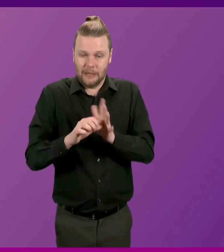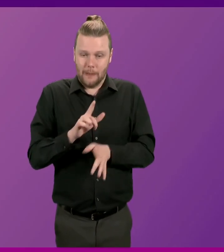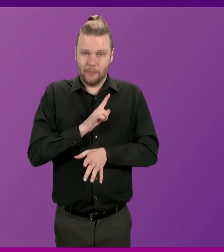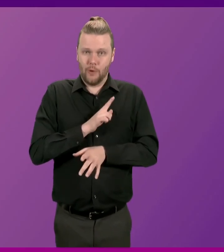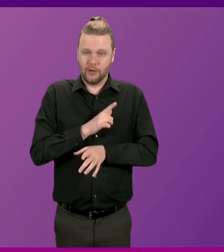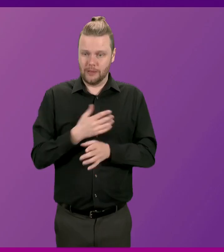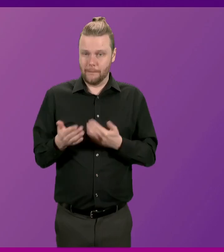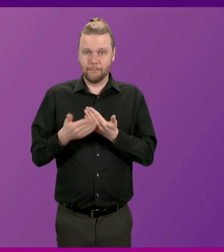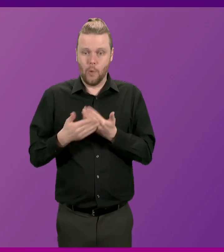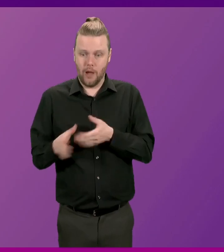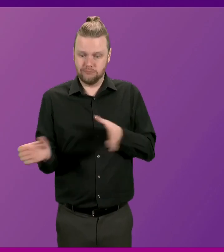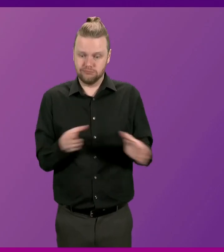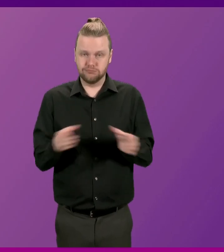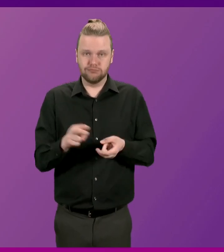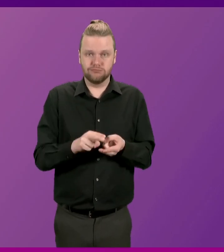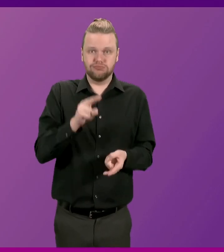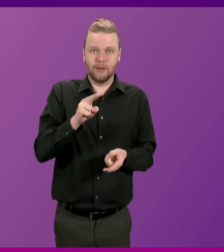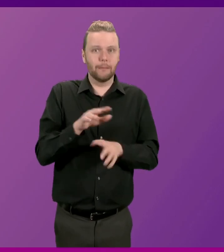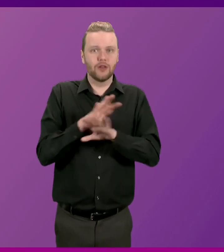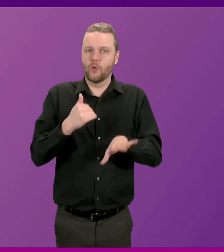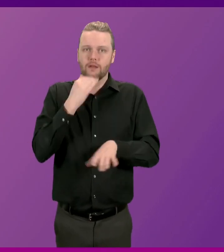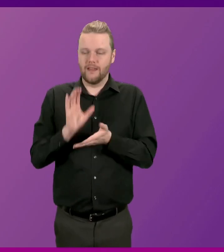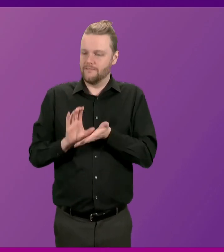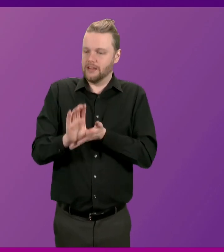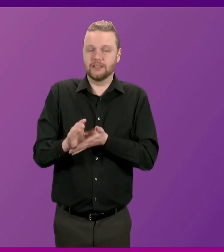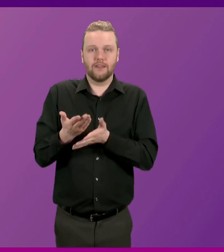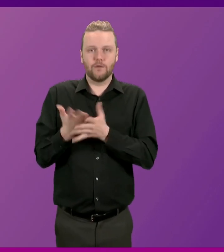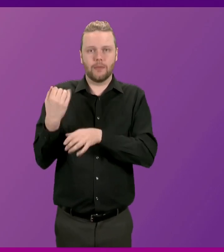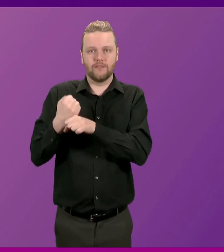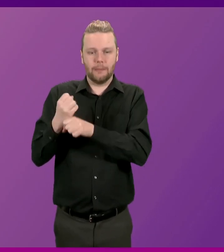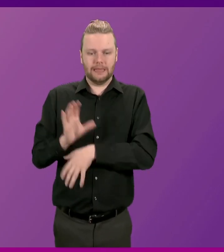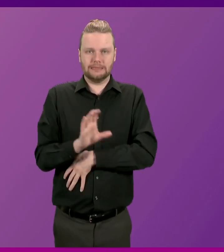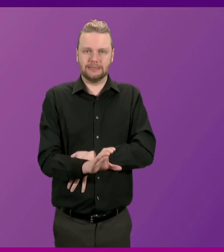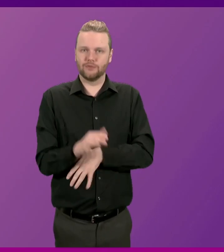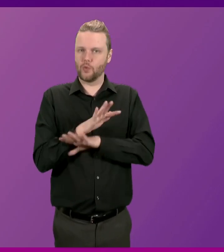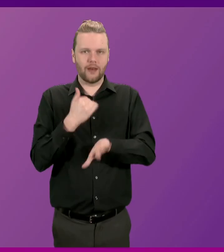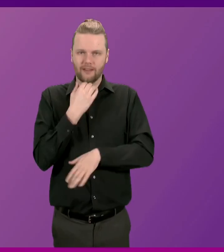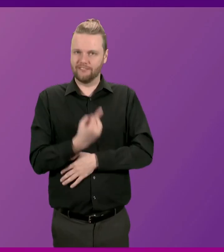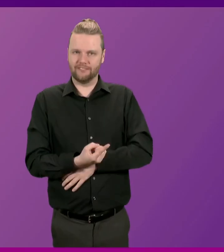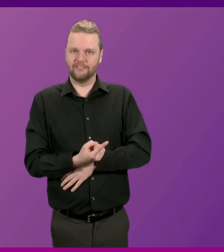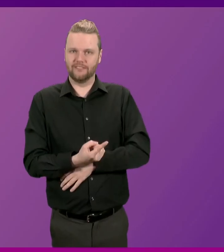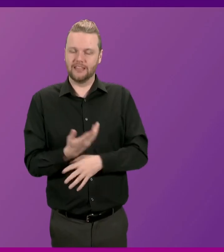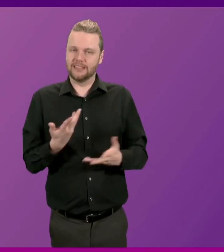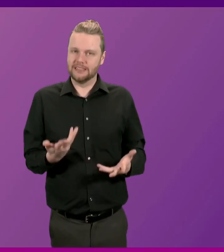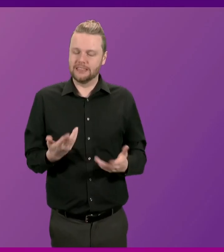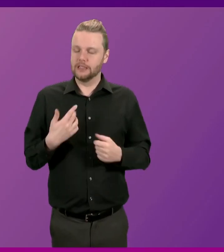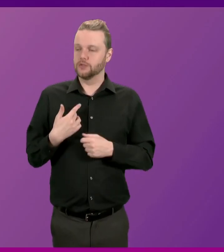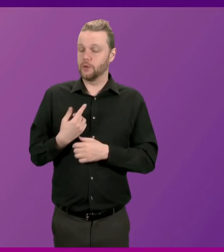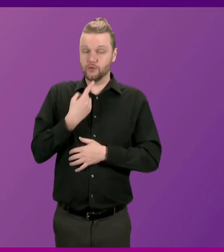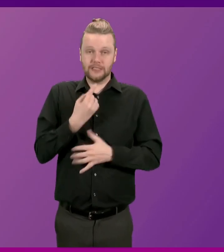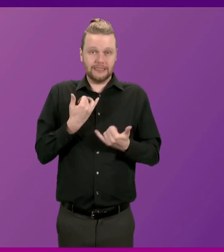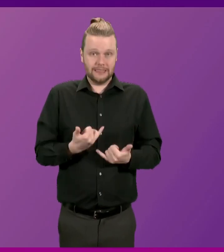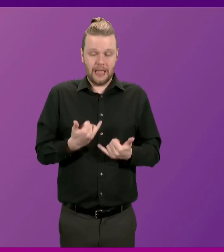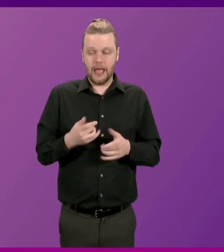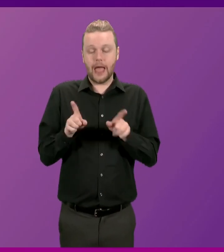of cases coupled with inadequate funding from the Scottish Government. As you have said today and during the previous